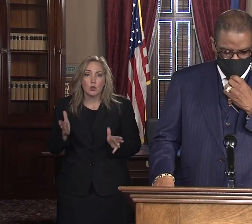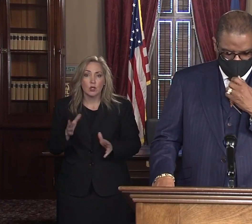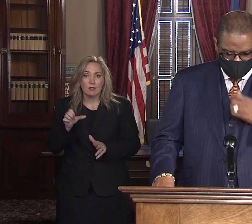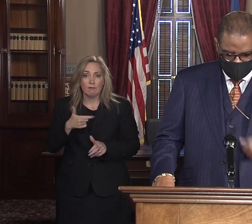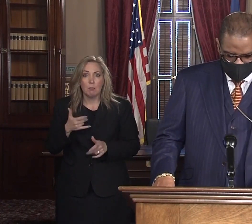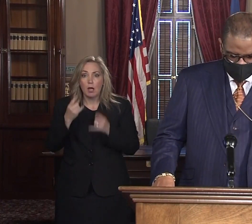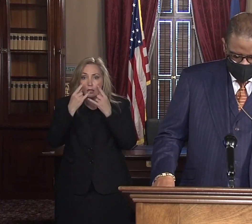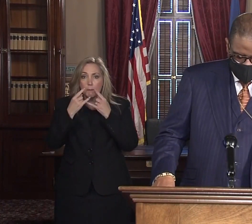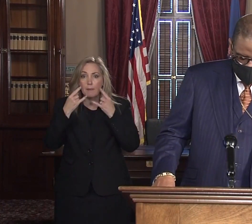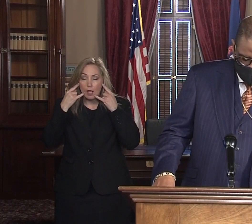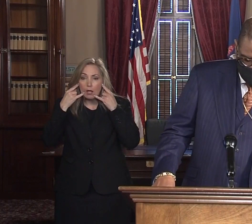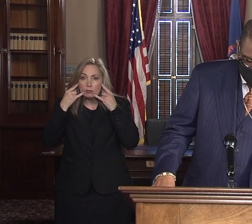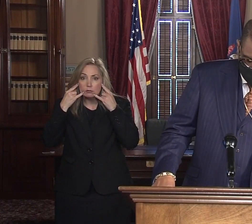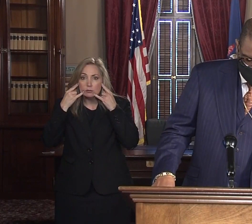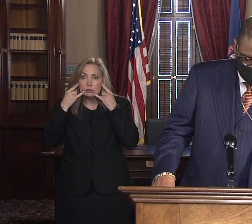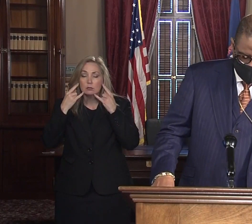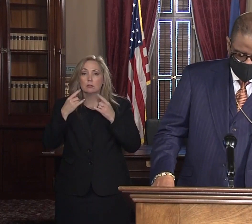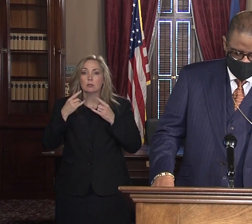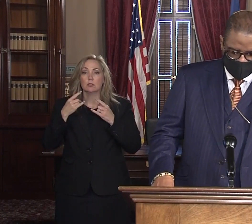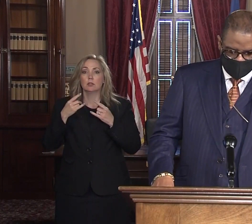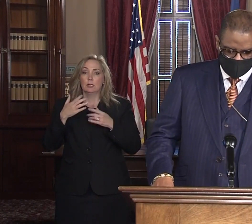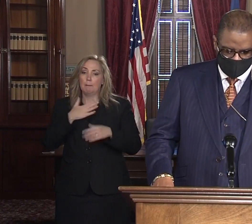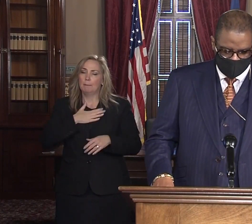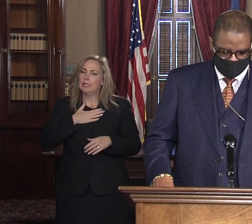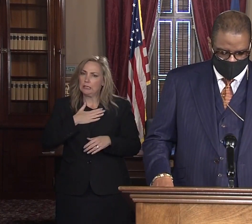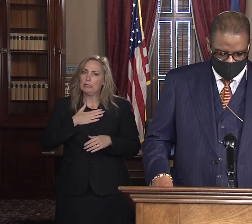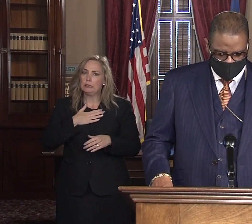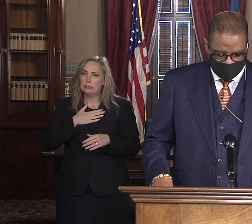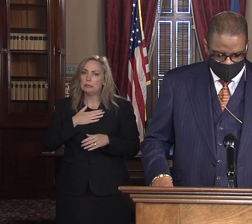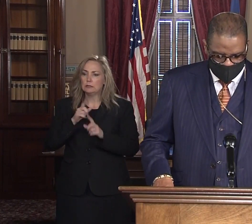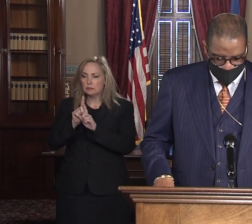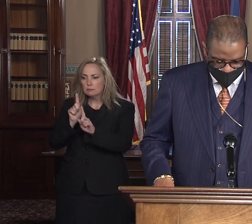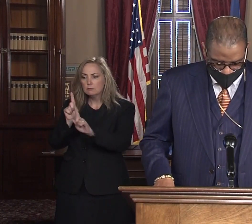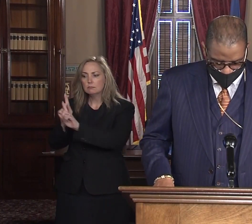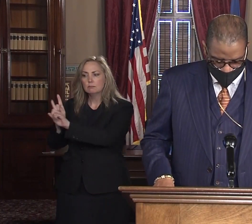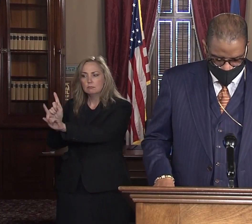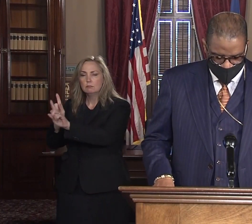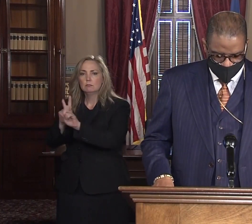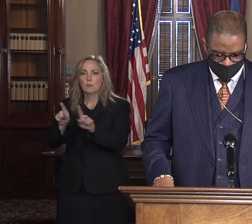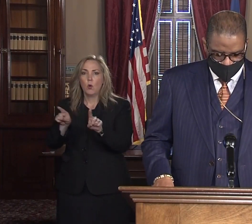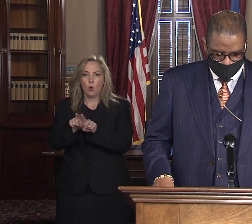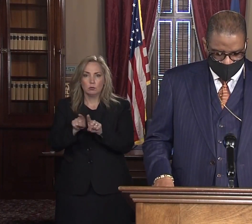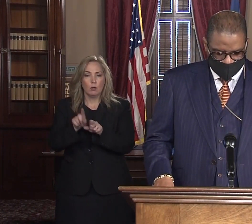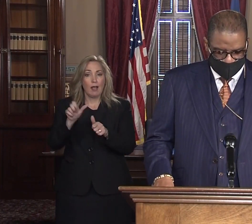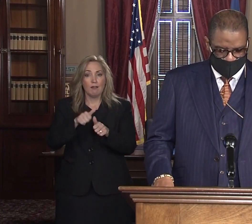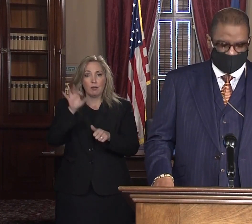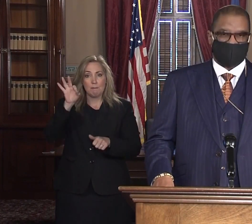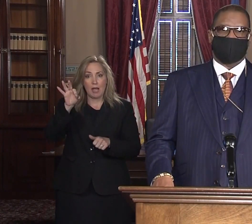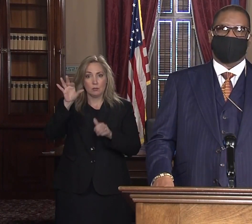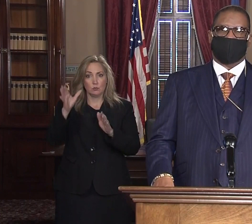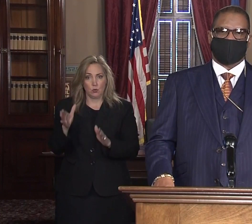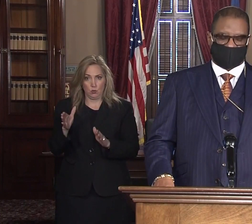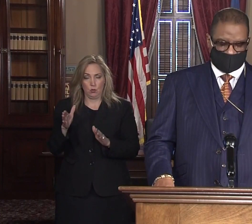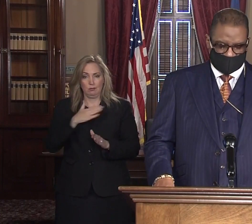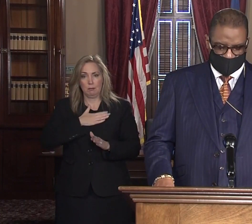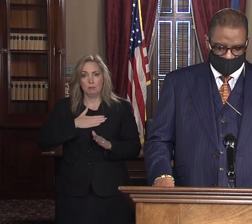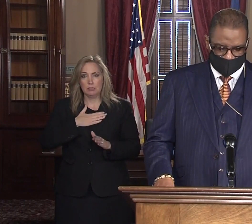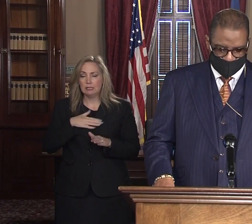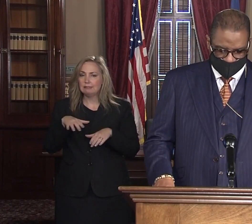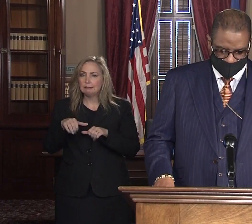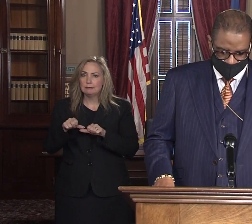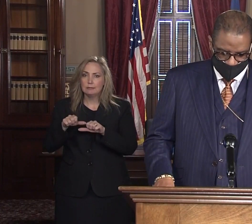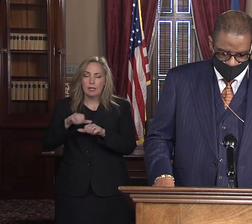practice social distancing. I also encourage every pastor to take every